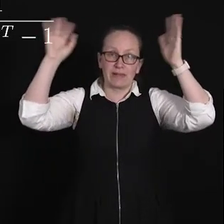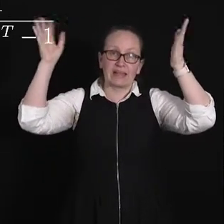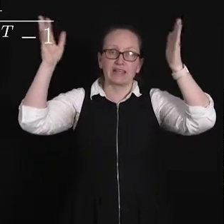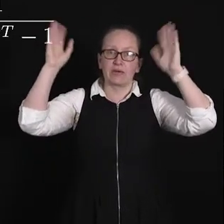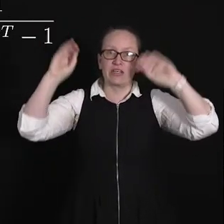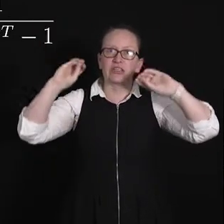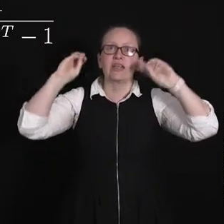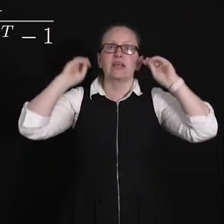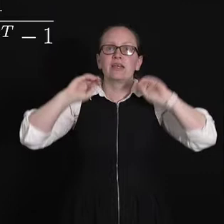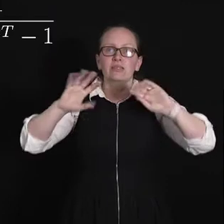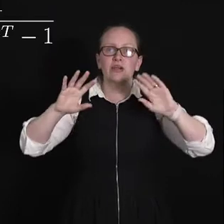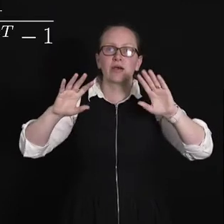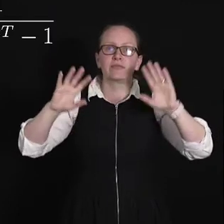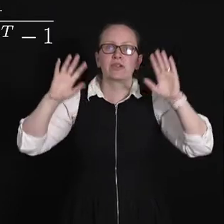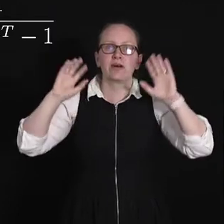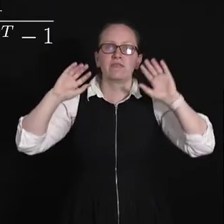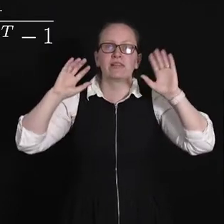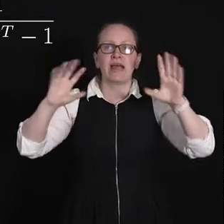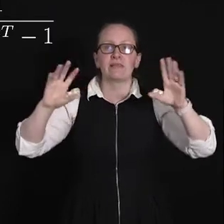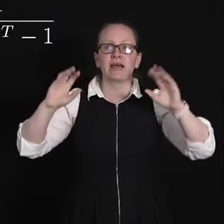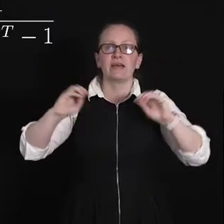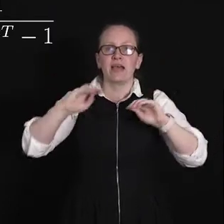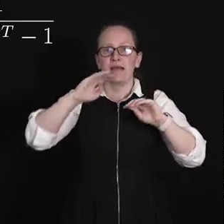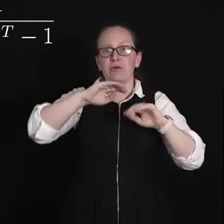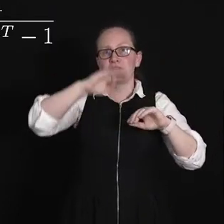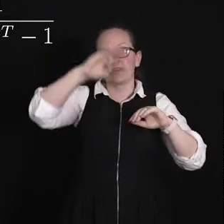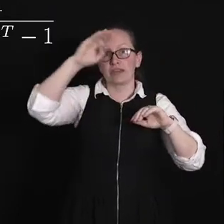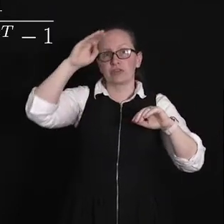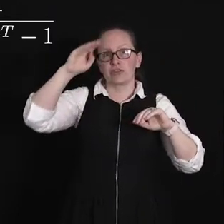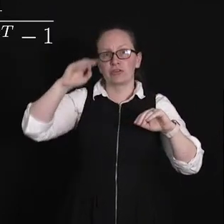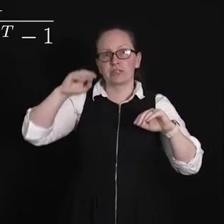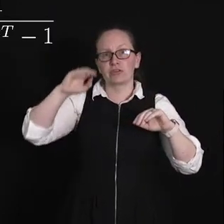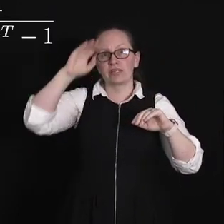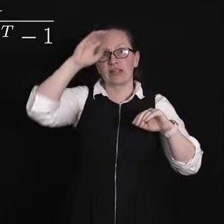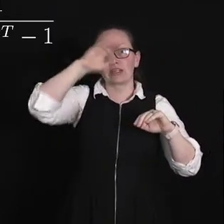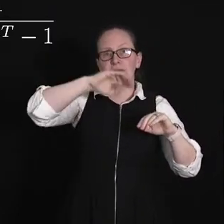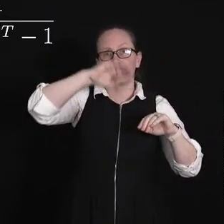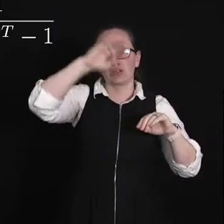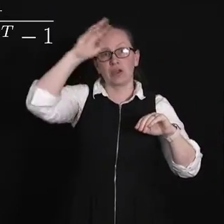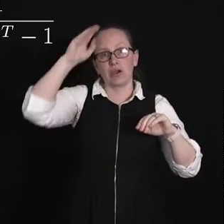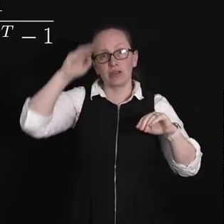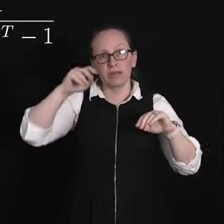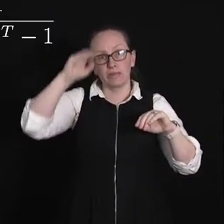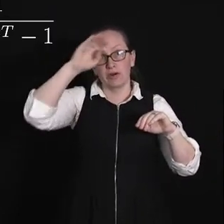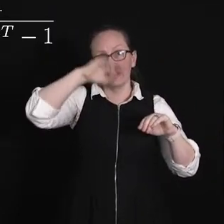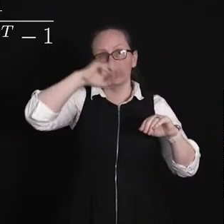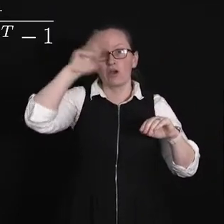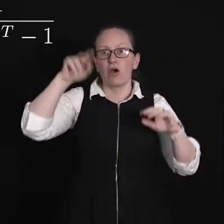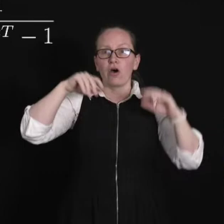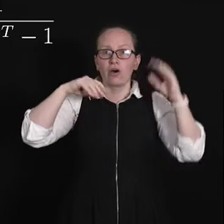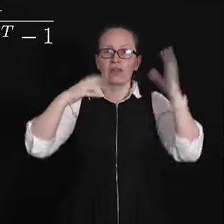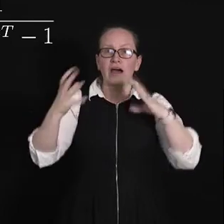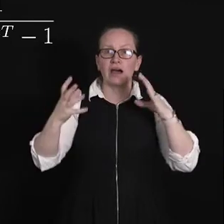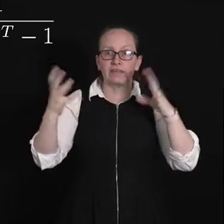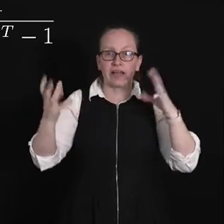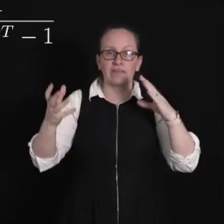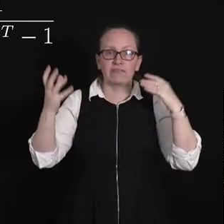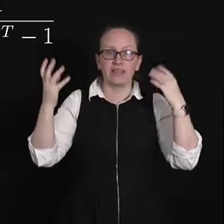Planck's equation in terms of lambda. And what that'll do is it'll tell us where the turning point on our graph